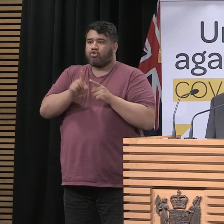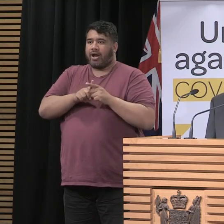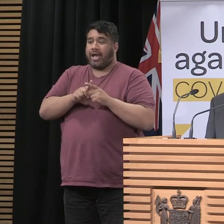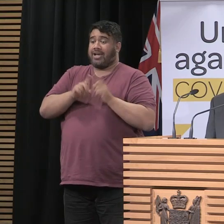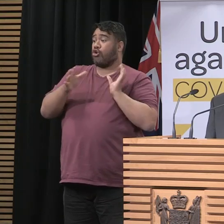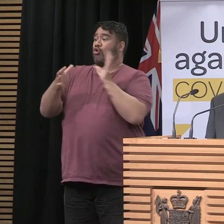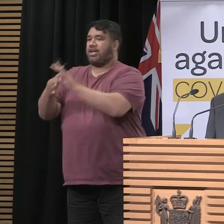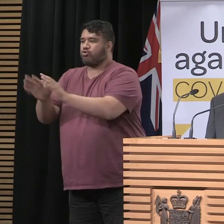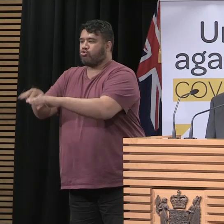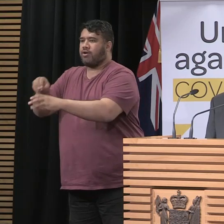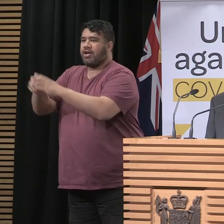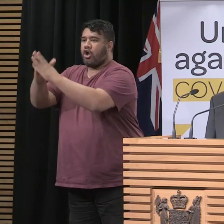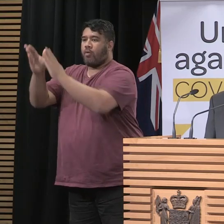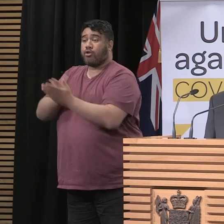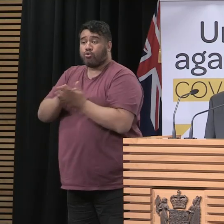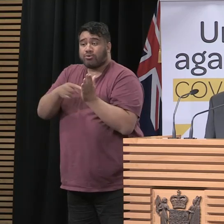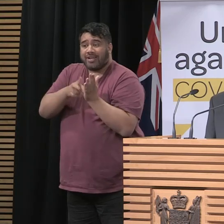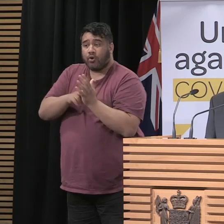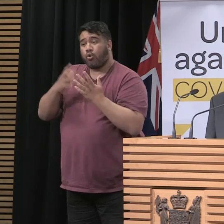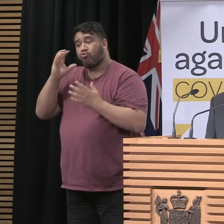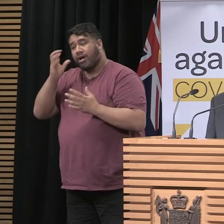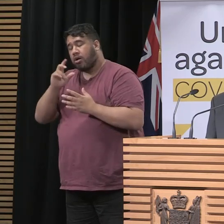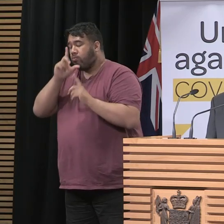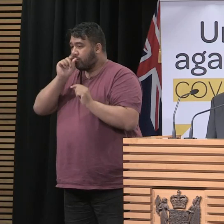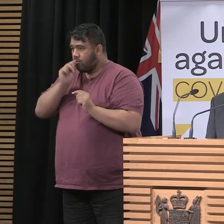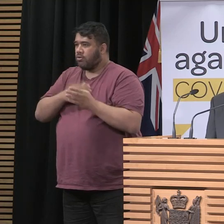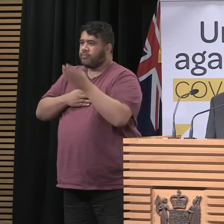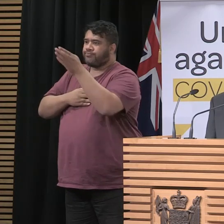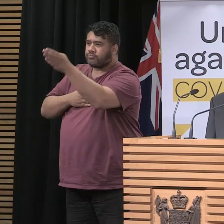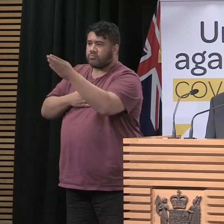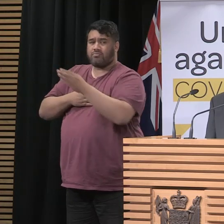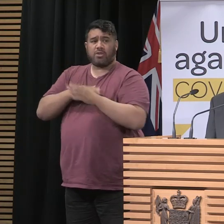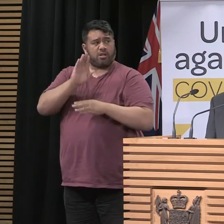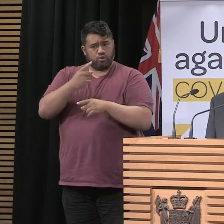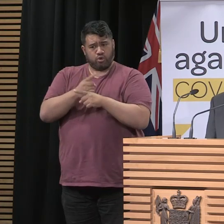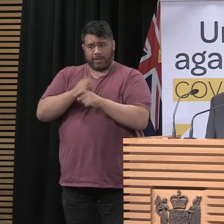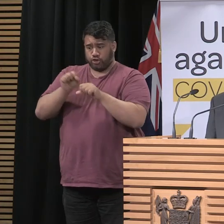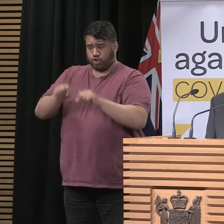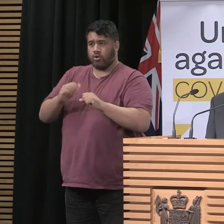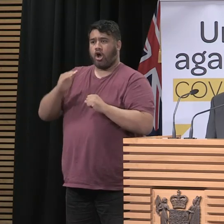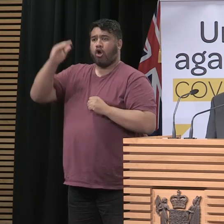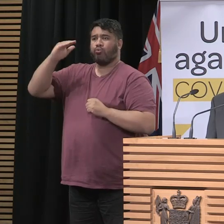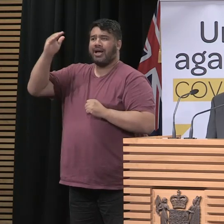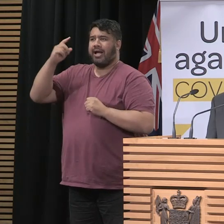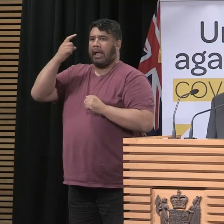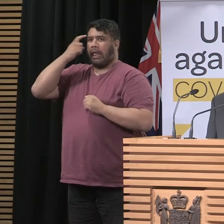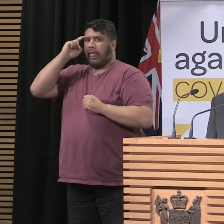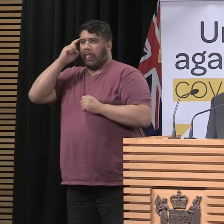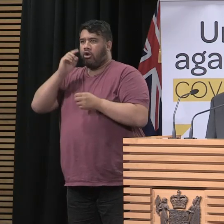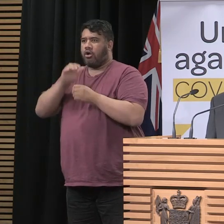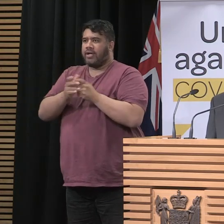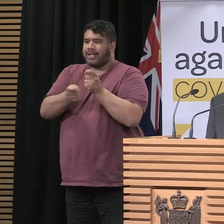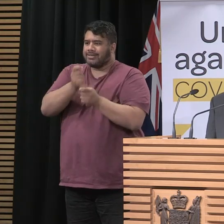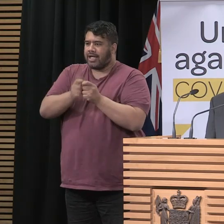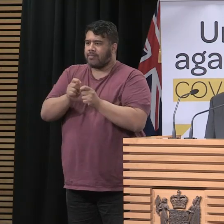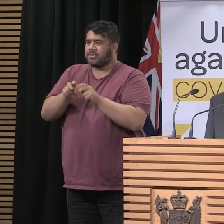your message to parents or students, particularly in those senior years, who are really worried about NCA, about assessments, about